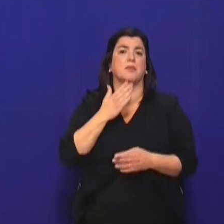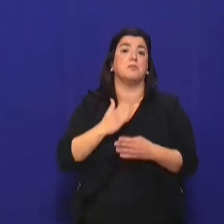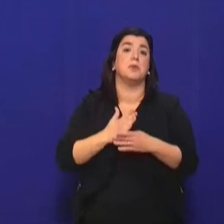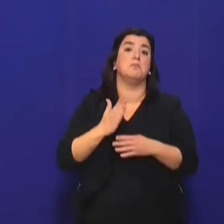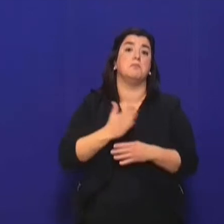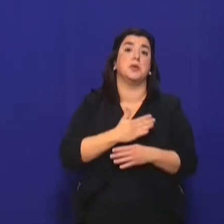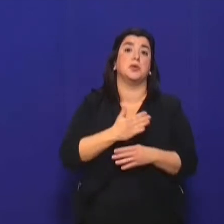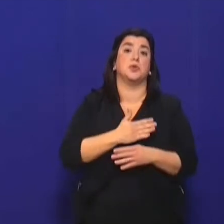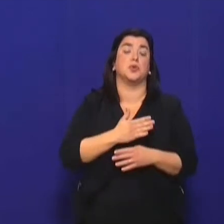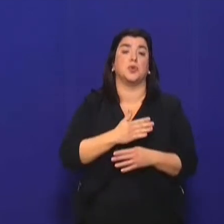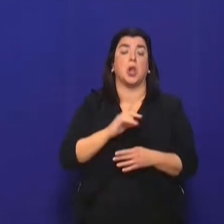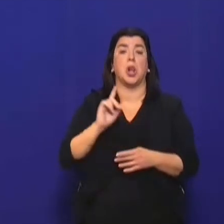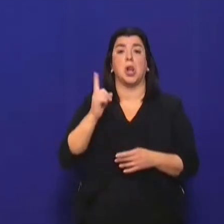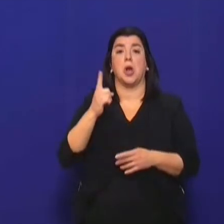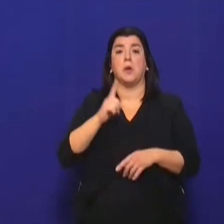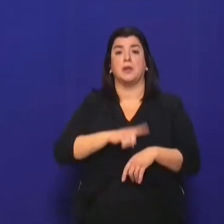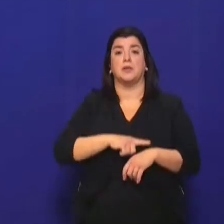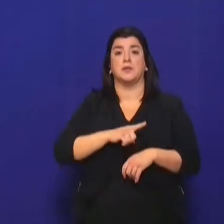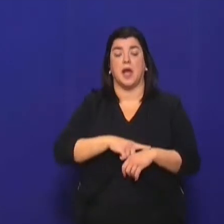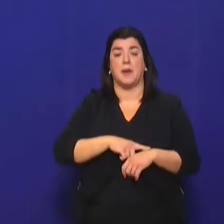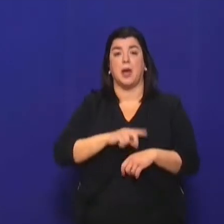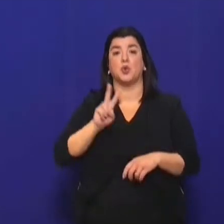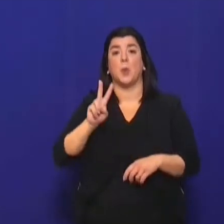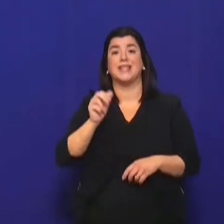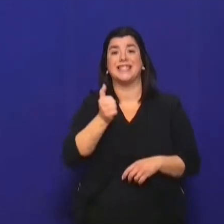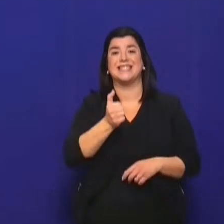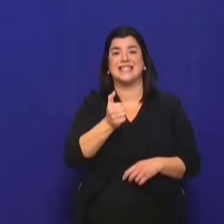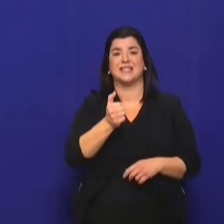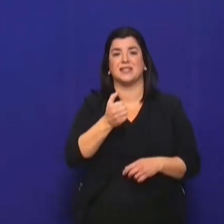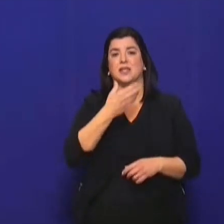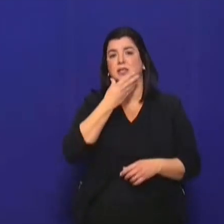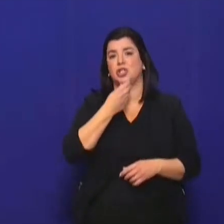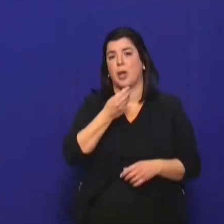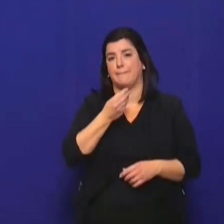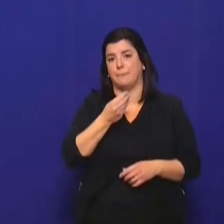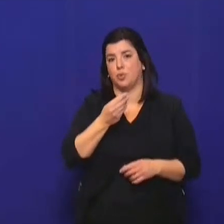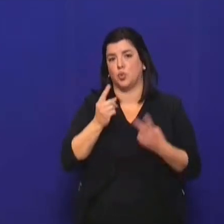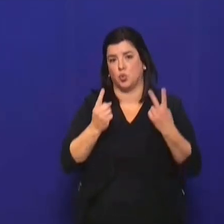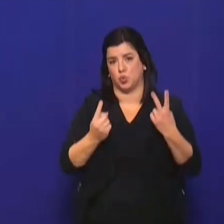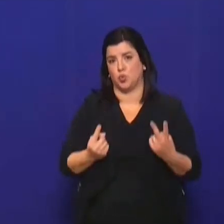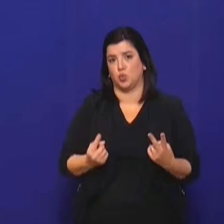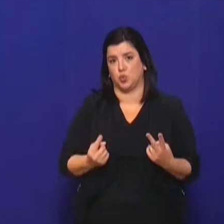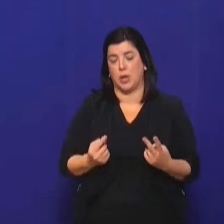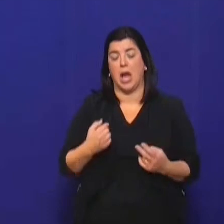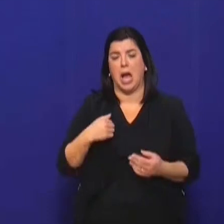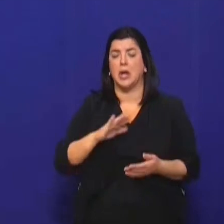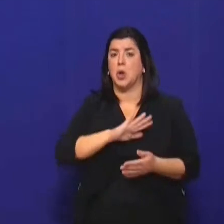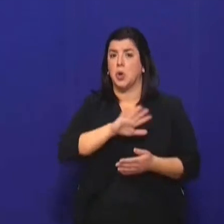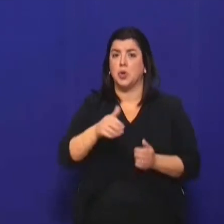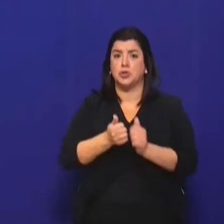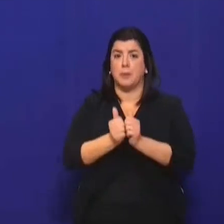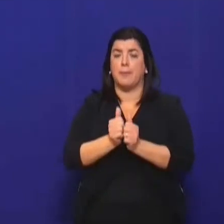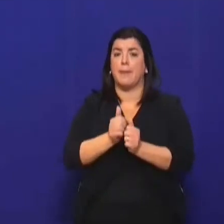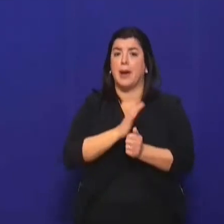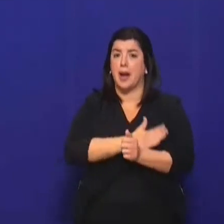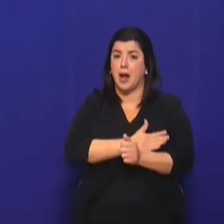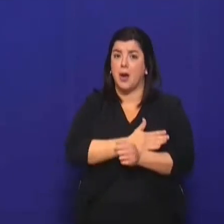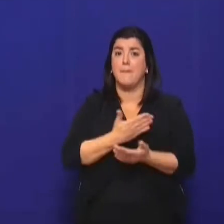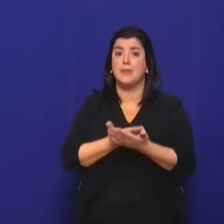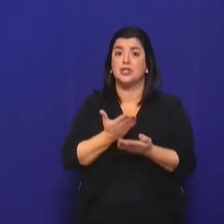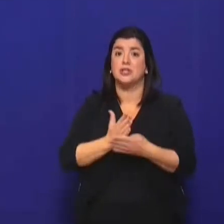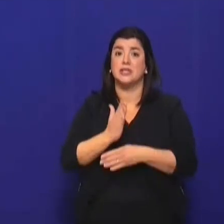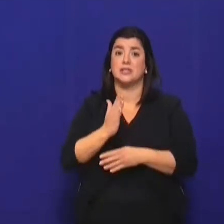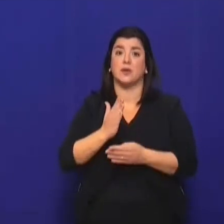propju l-ewwel vaccines waslu propju l-għada tal-miliet fis-26 ta' Deċembru. U aħna kellna kollox preparat biex aħna nkun nistgħu nibdew